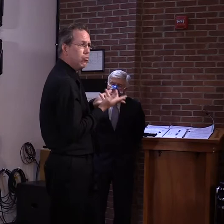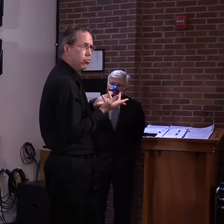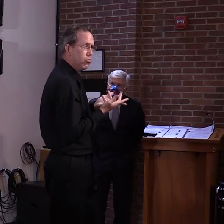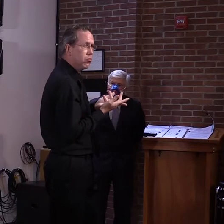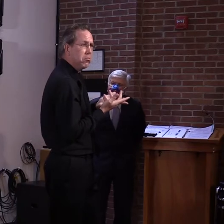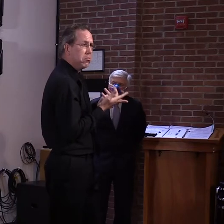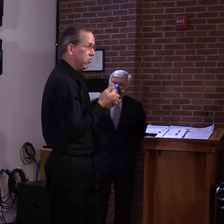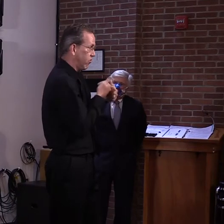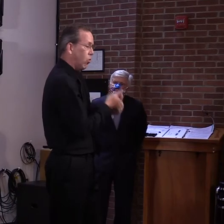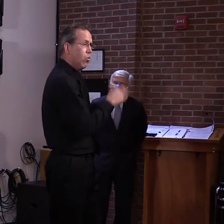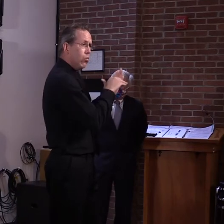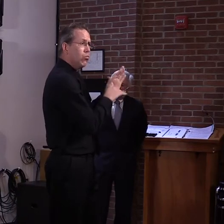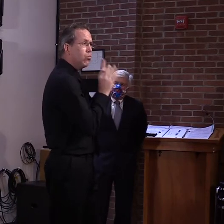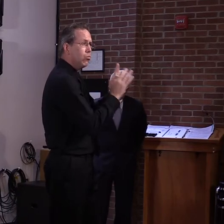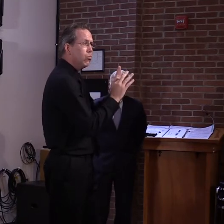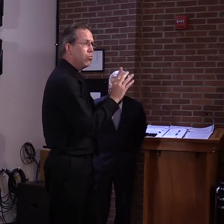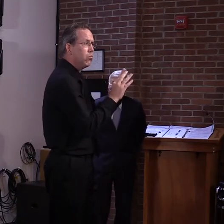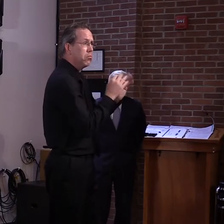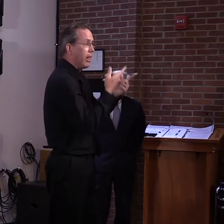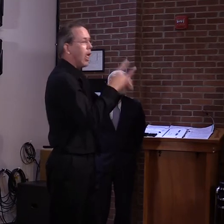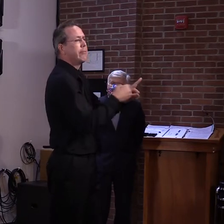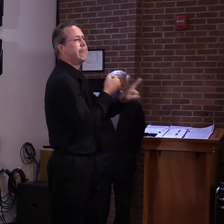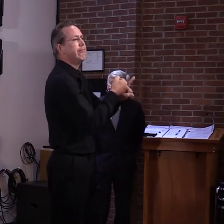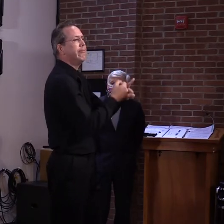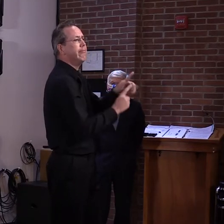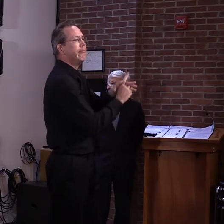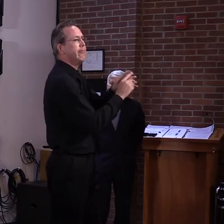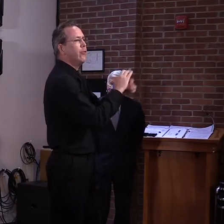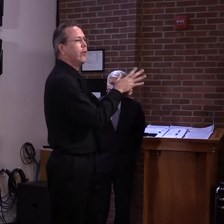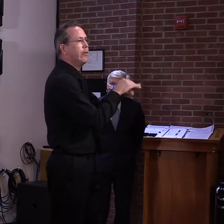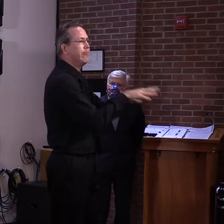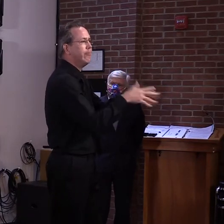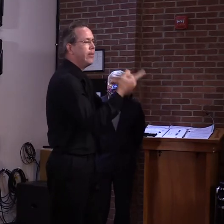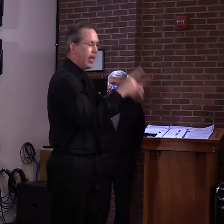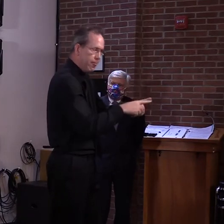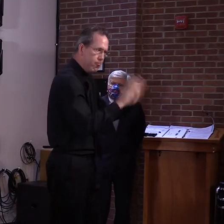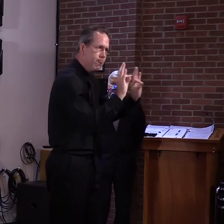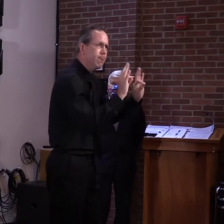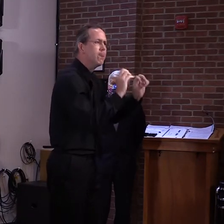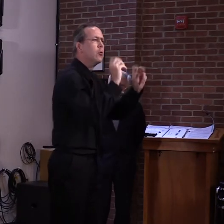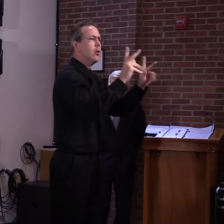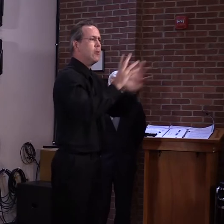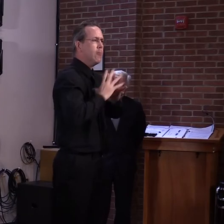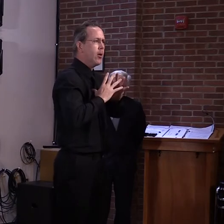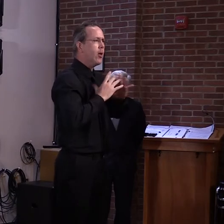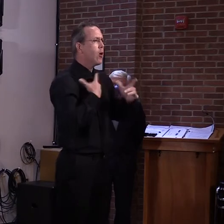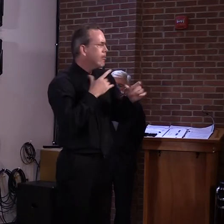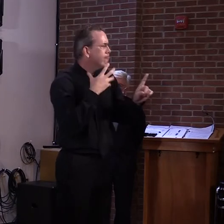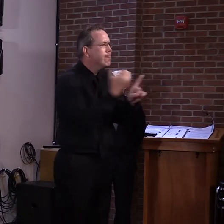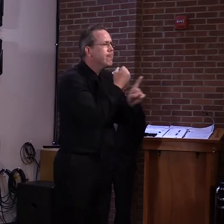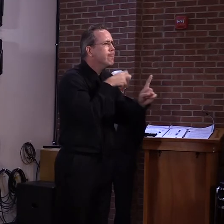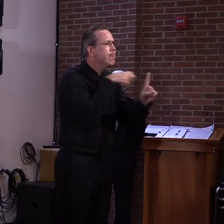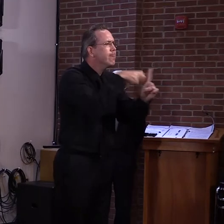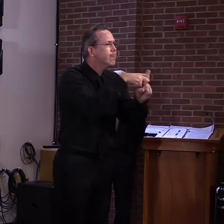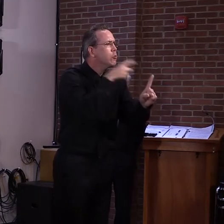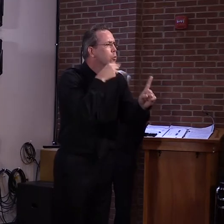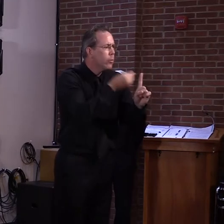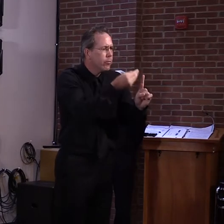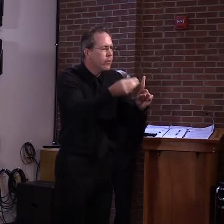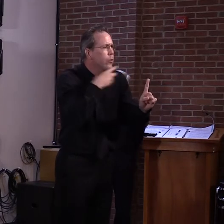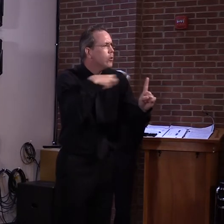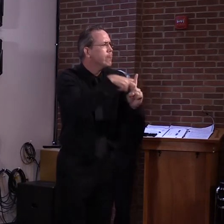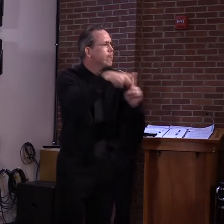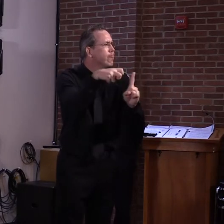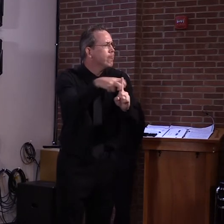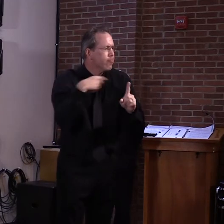to contact Trace, and we weren't getting as much cooperation as we had hoped in the beginning, but it all turned out for the